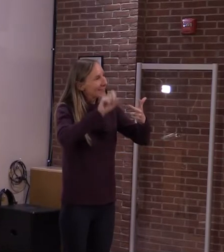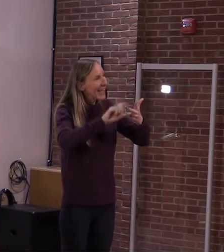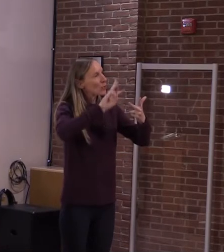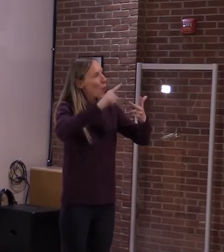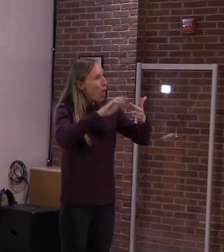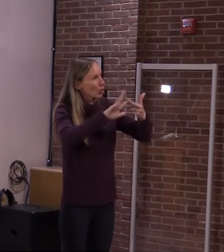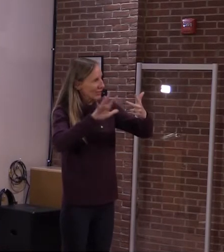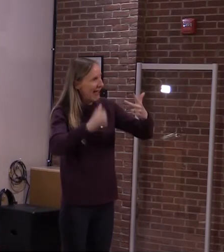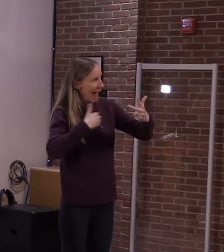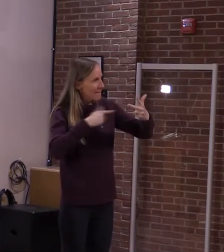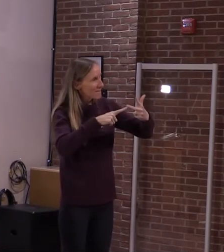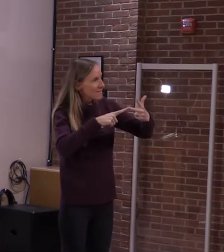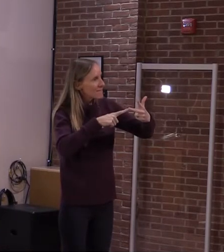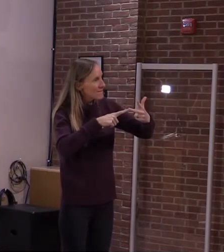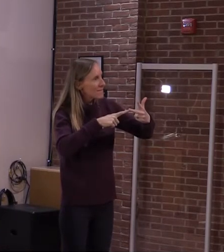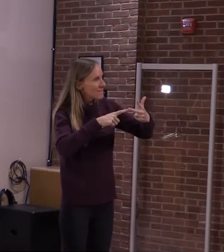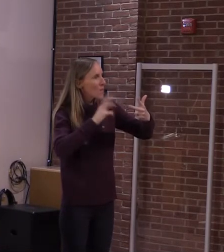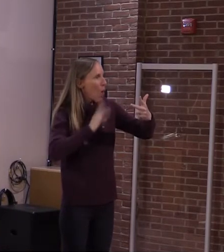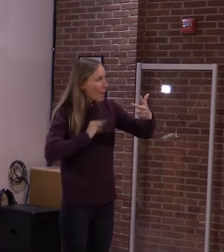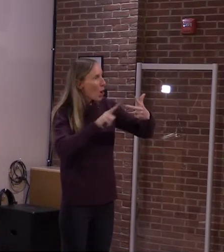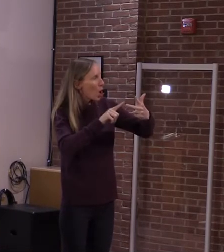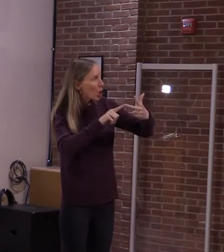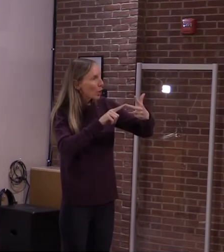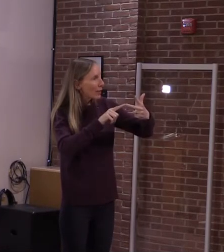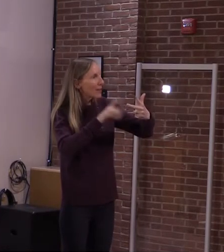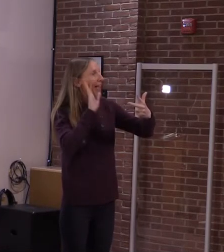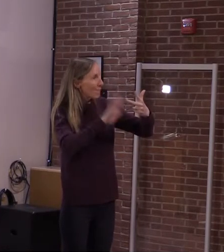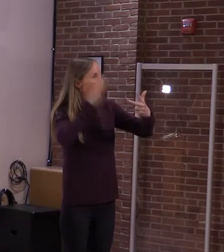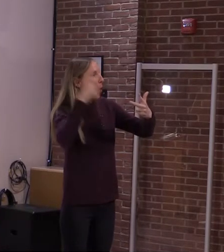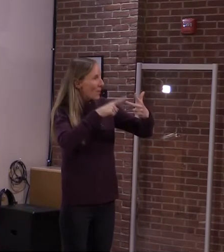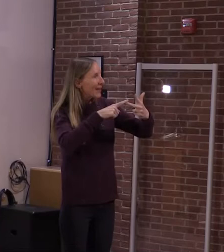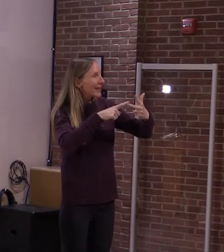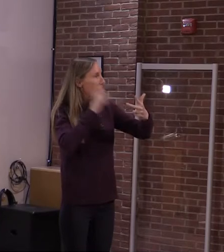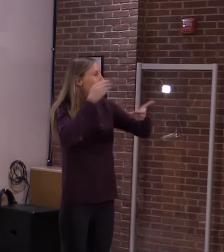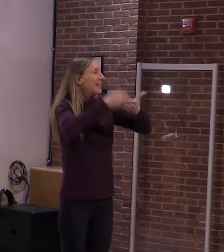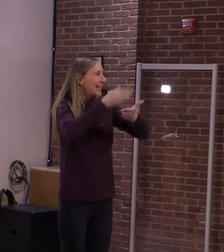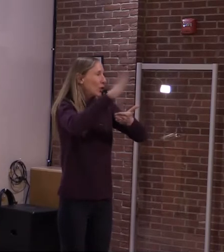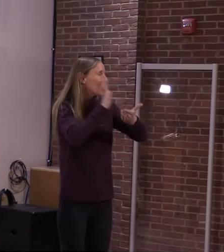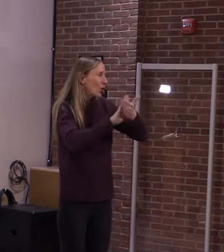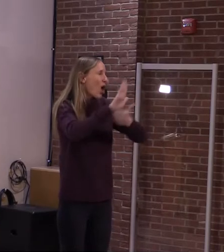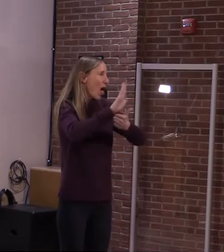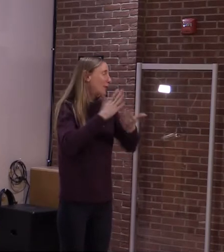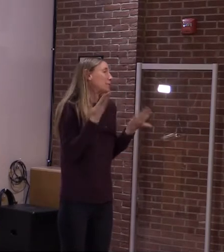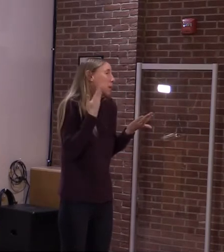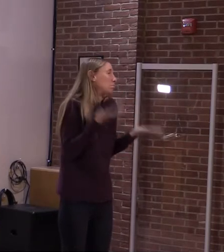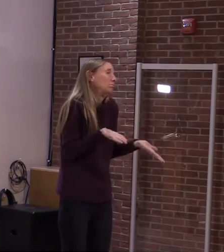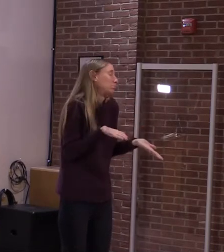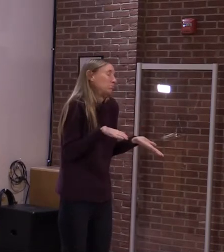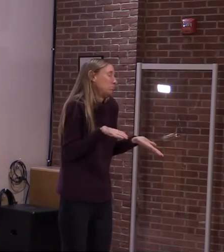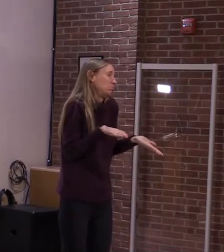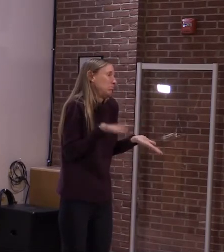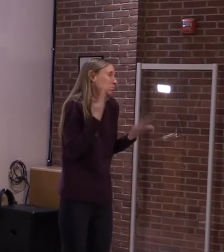the presidential calls that the governor is on every week, we'll be able to comment more on that.